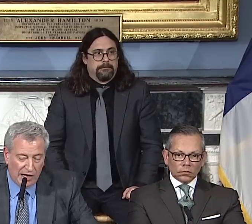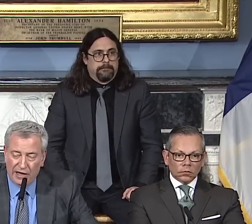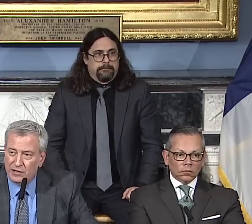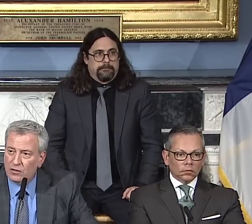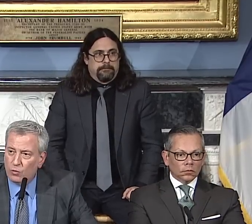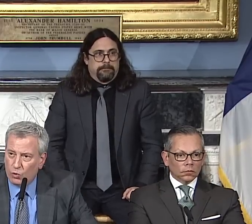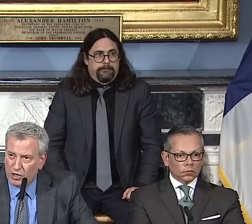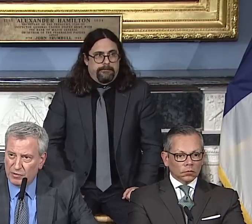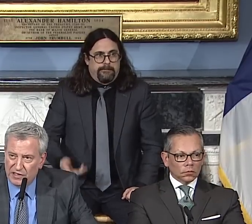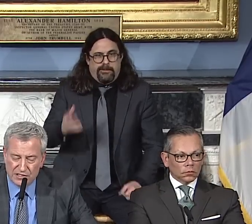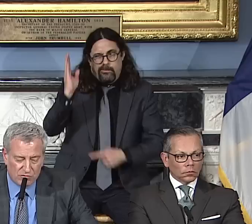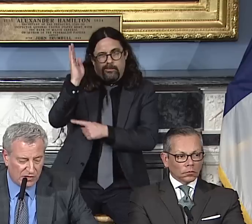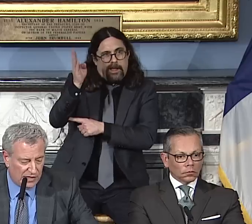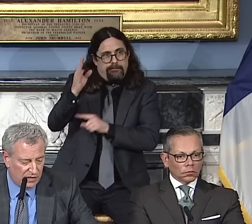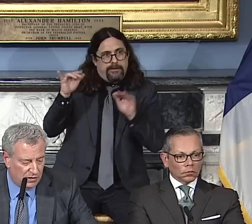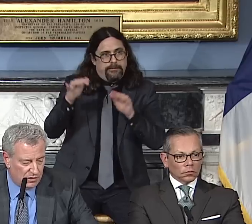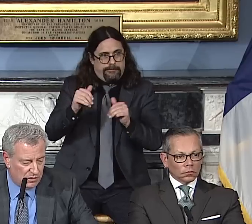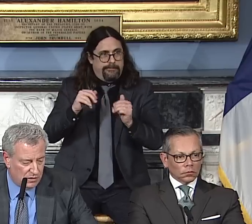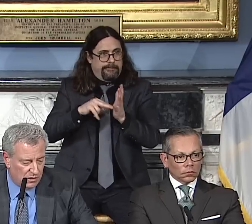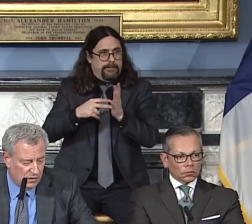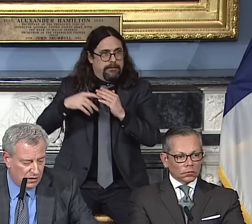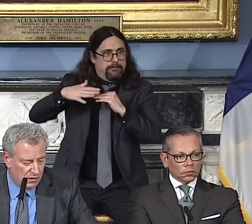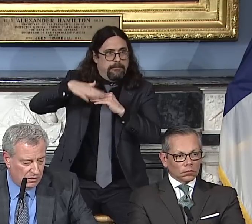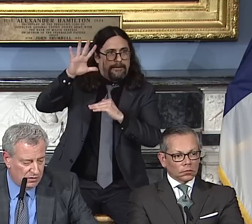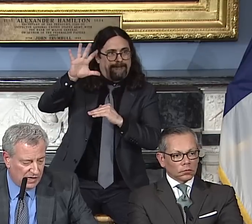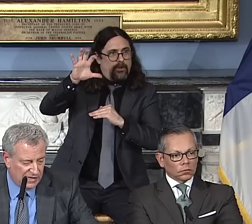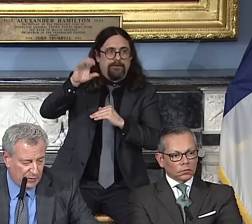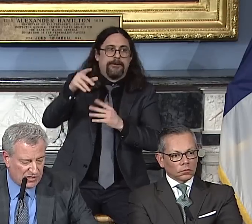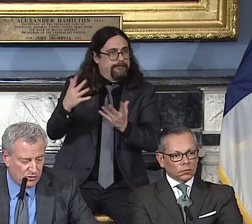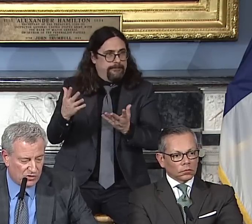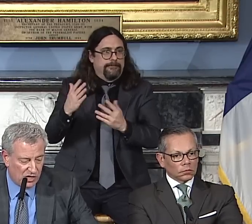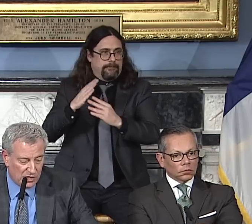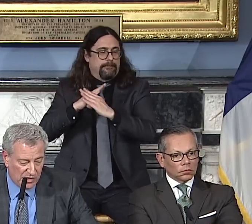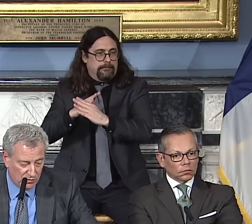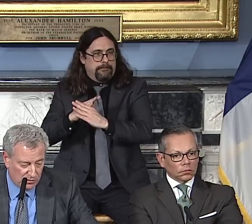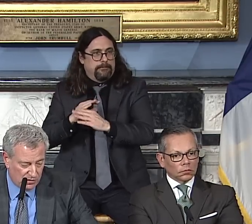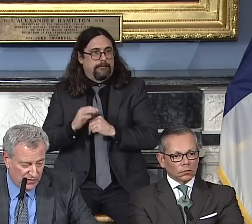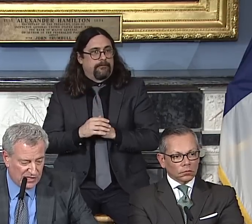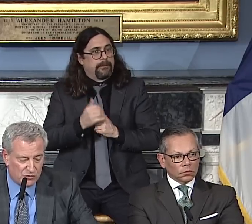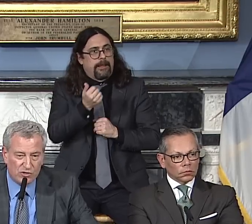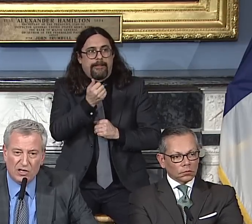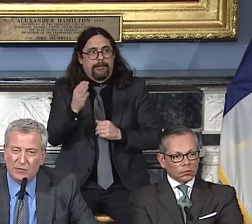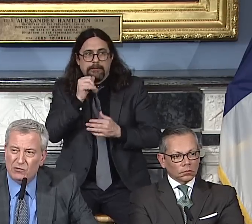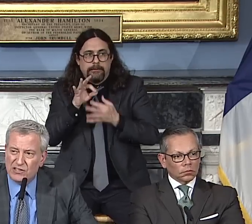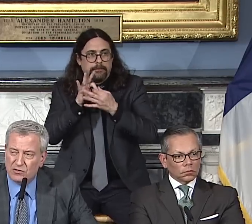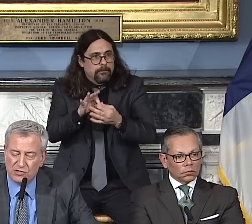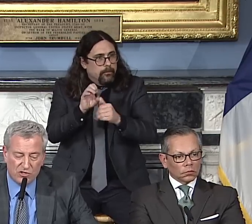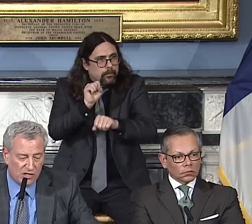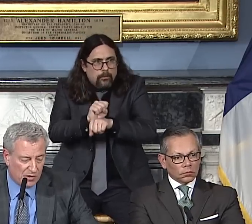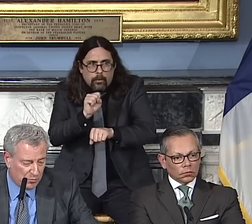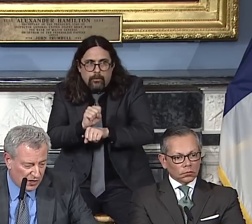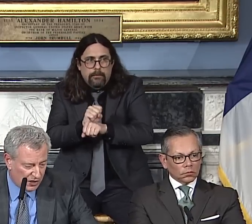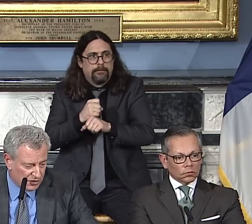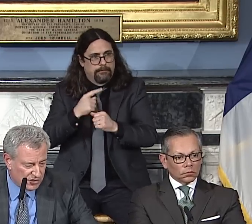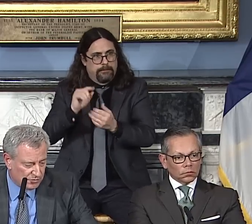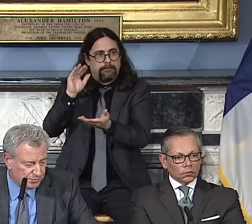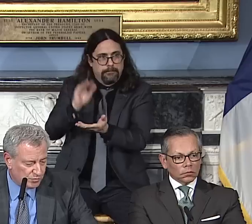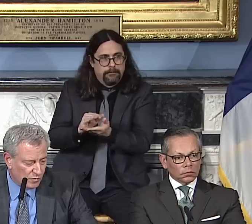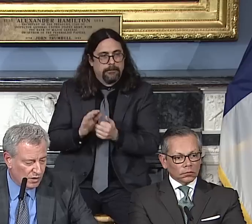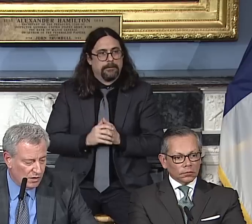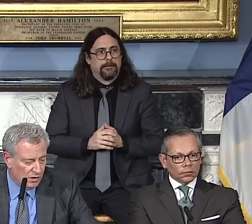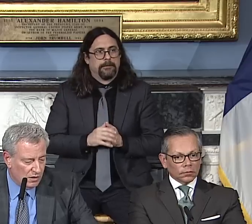non-essential, non-workplace related dynamics. So we're talking about events, we're talking about restaurants, we're talking about